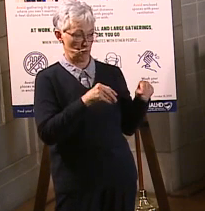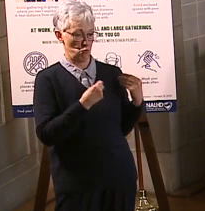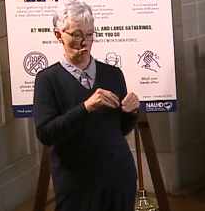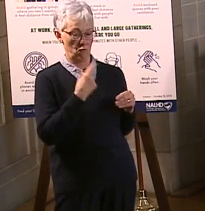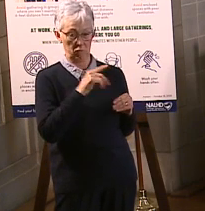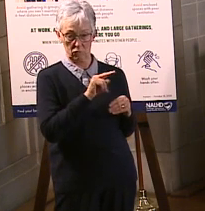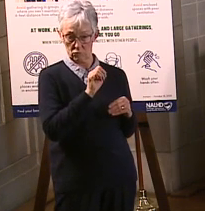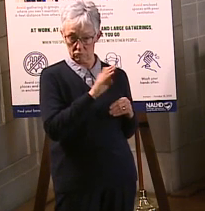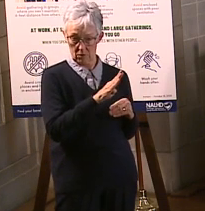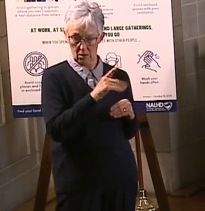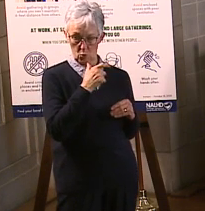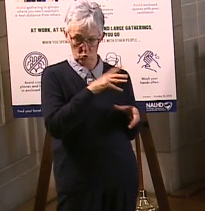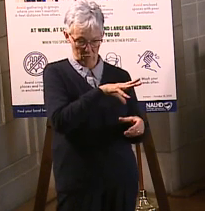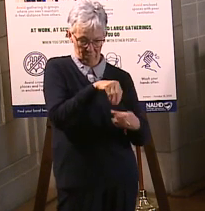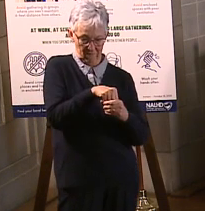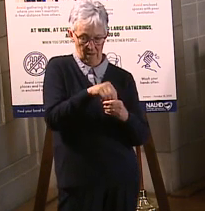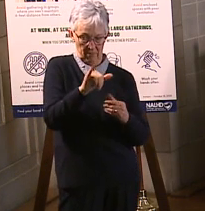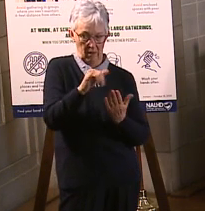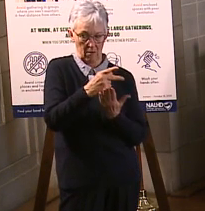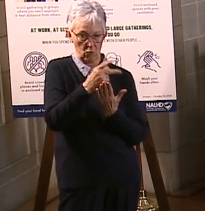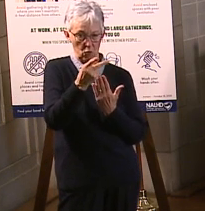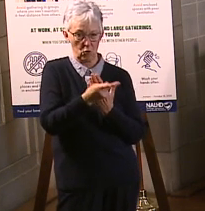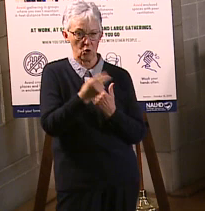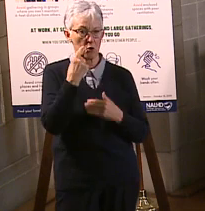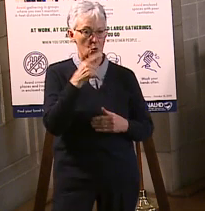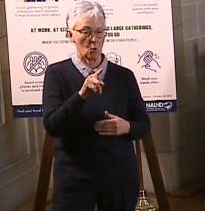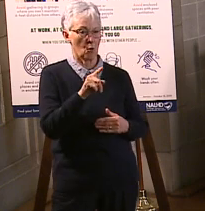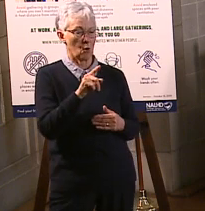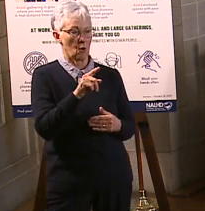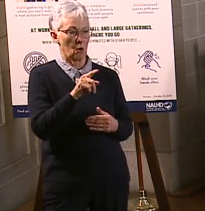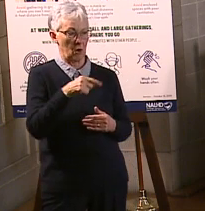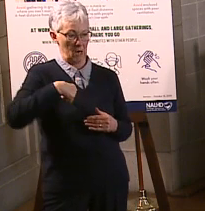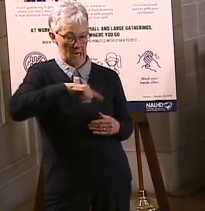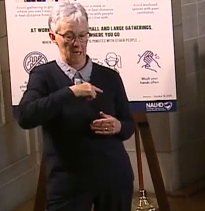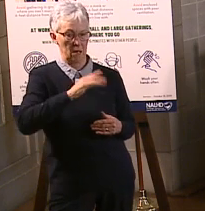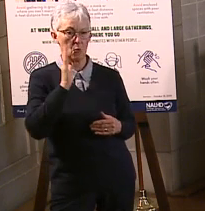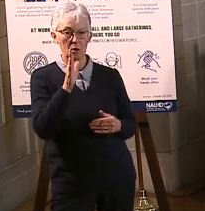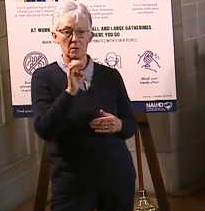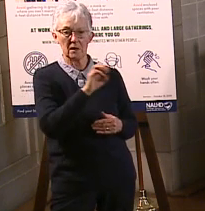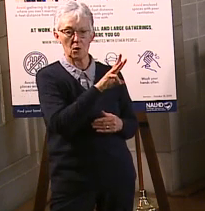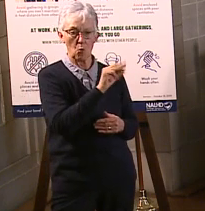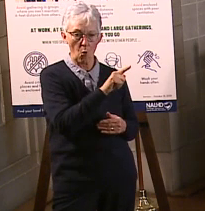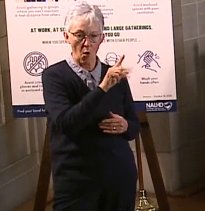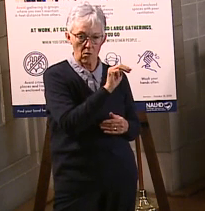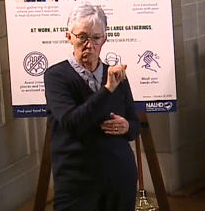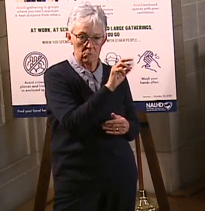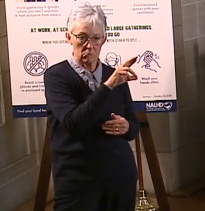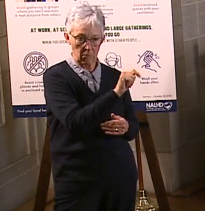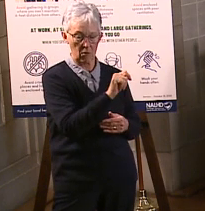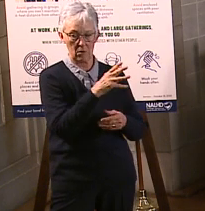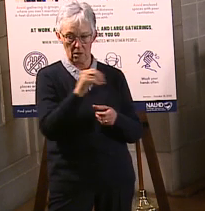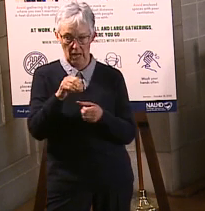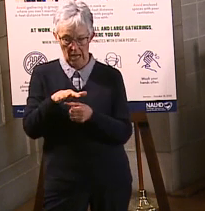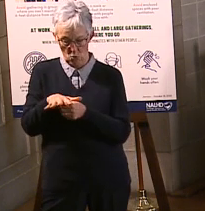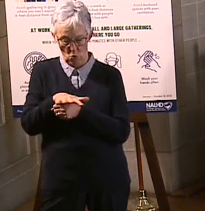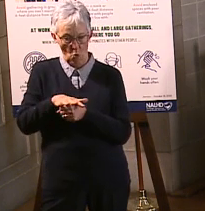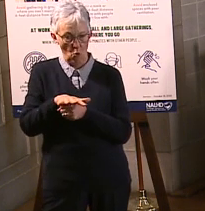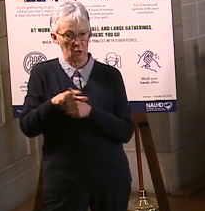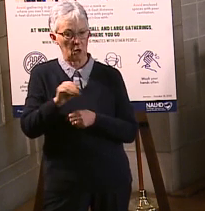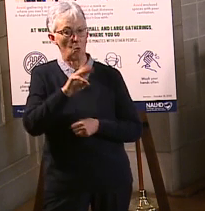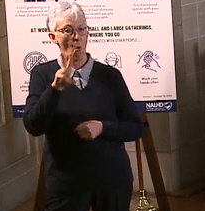program for the early stages will be select Walmart pharmacies and then locally owned pharmacies that fall under the distributors